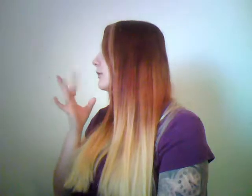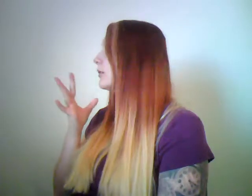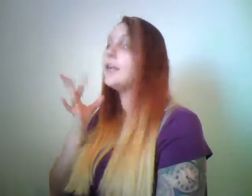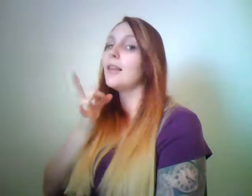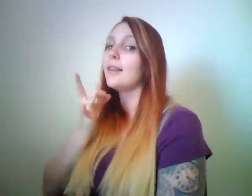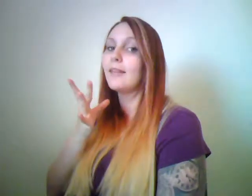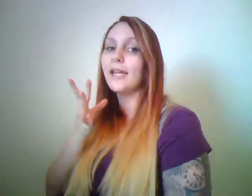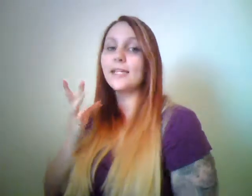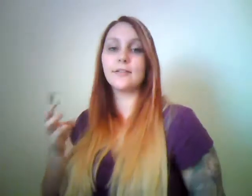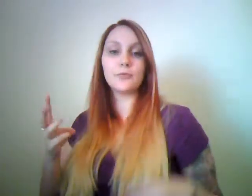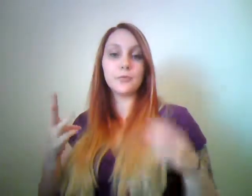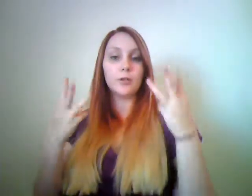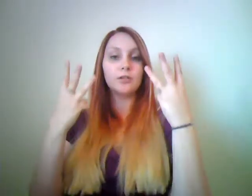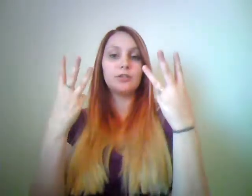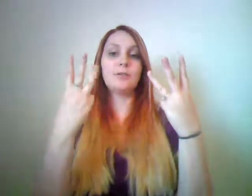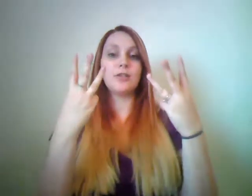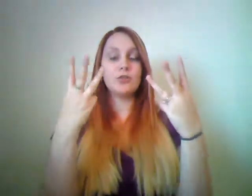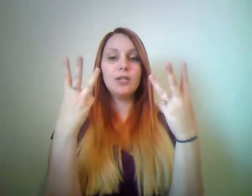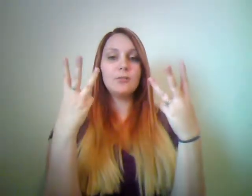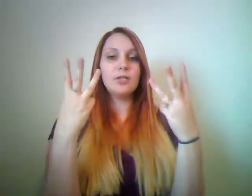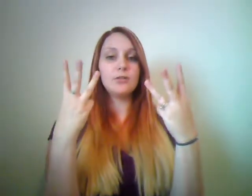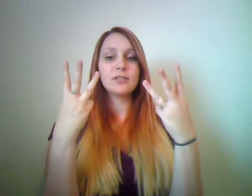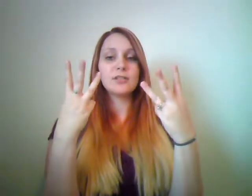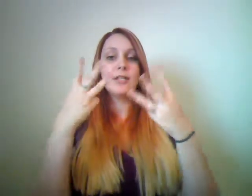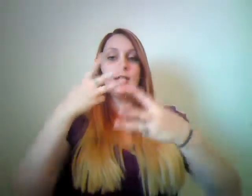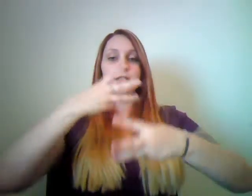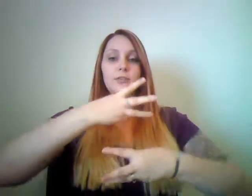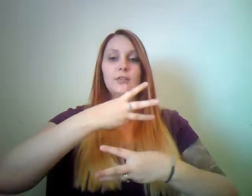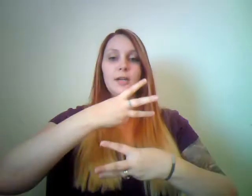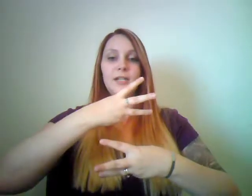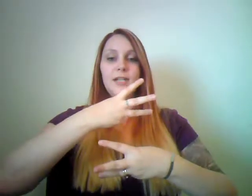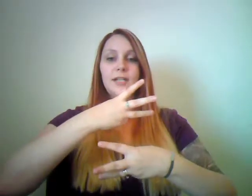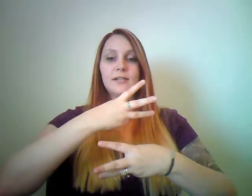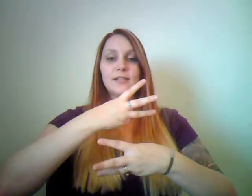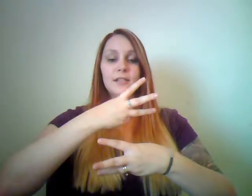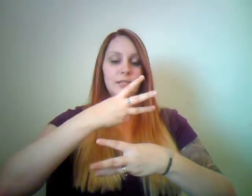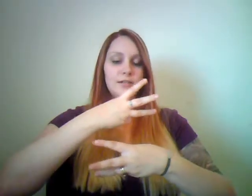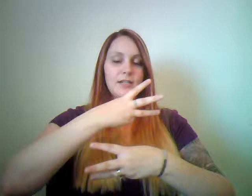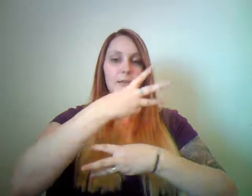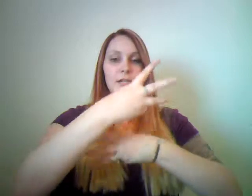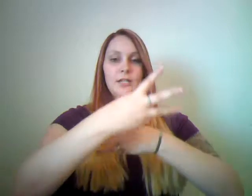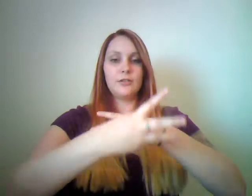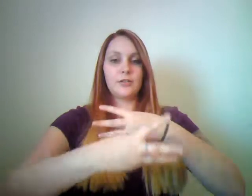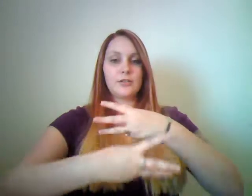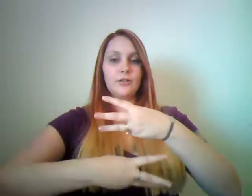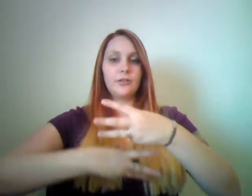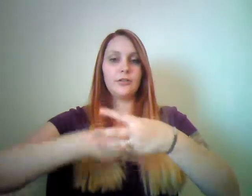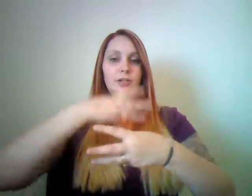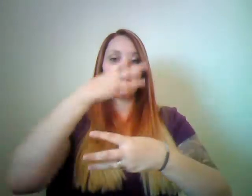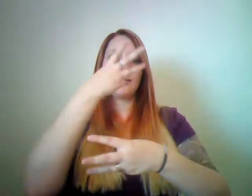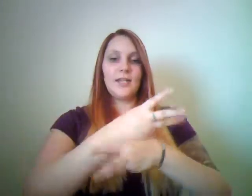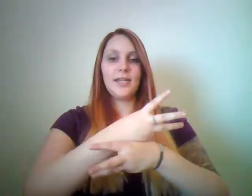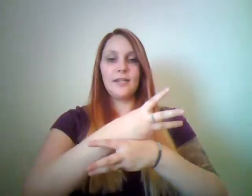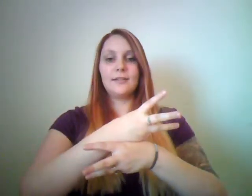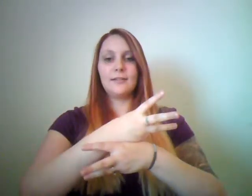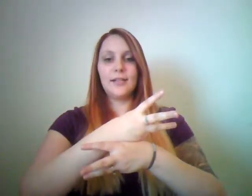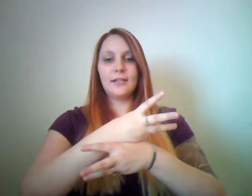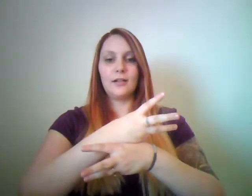Light for world, you're going to make 2 W's. Your dominant hand is going to be on top. You're going to circle your non-dominant hand and land it on